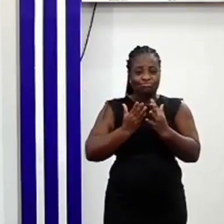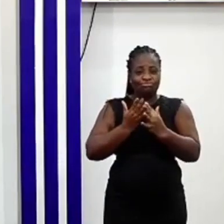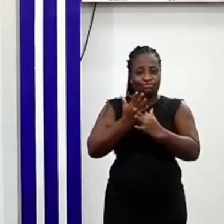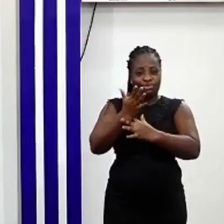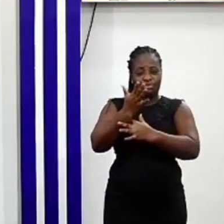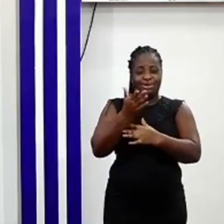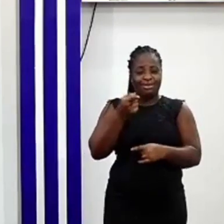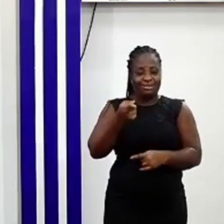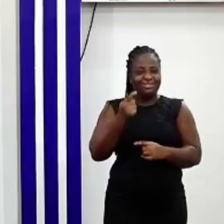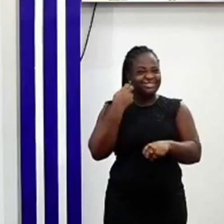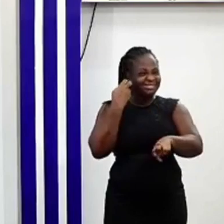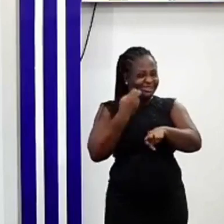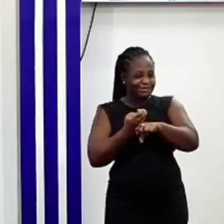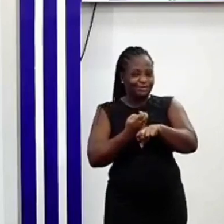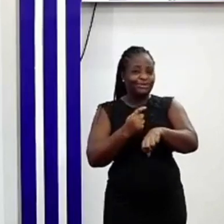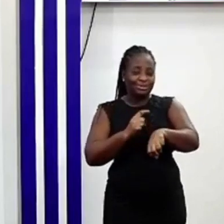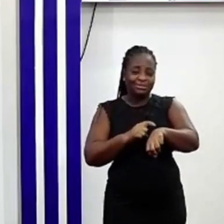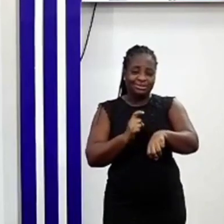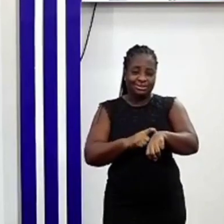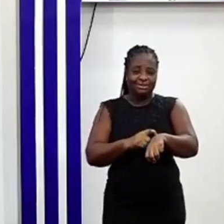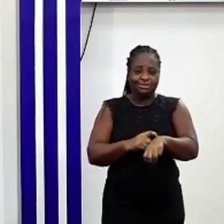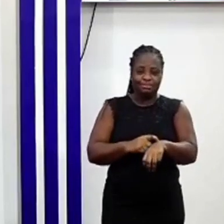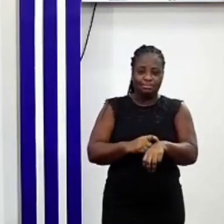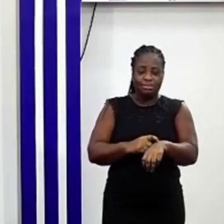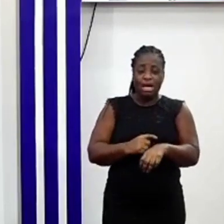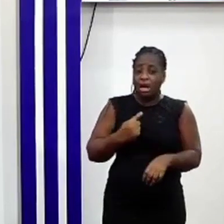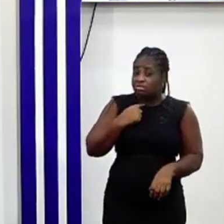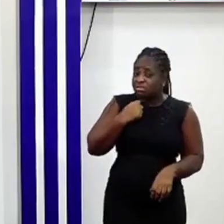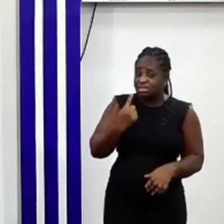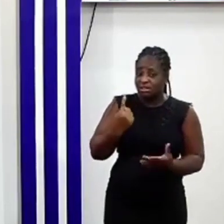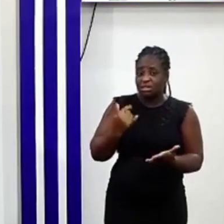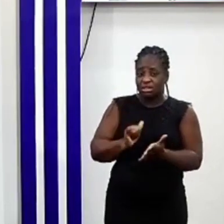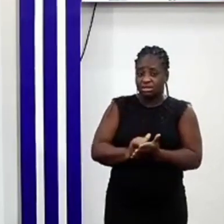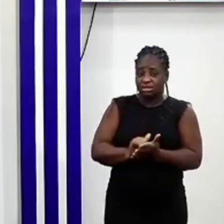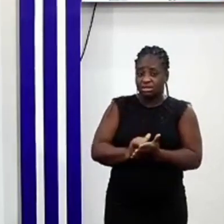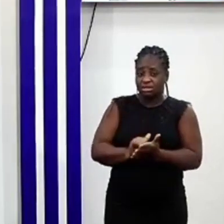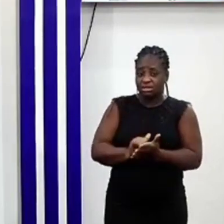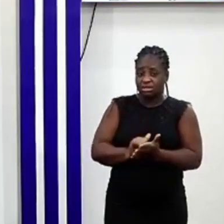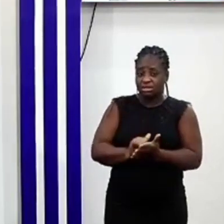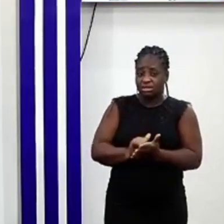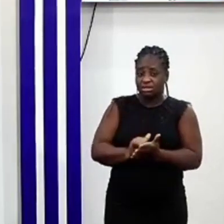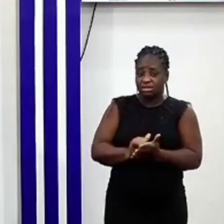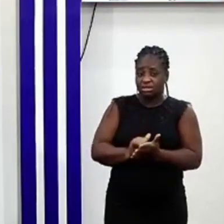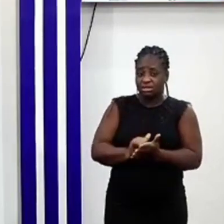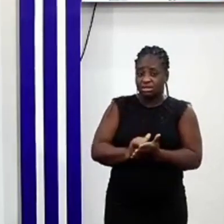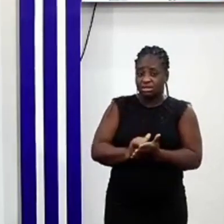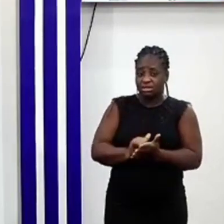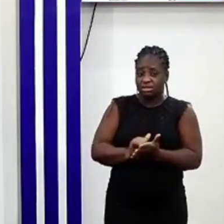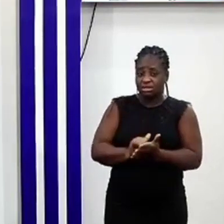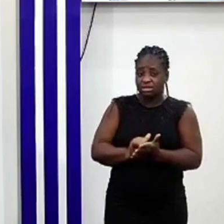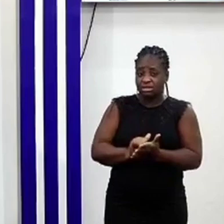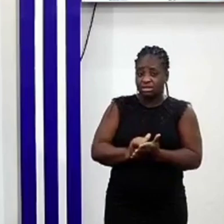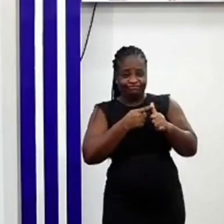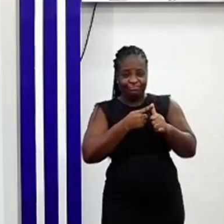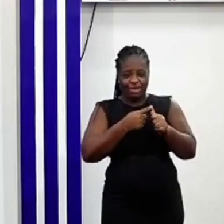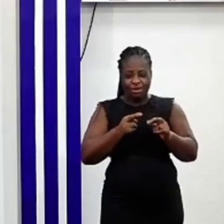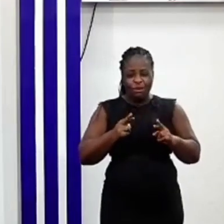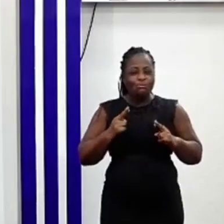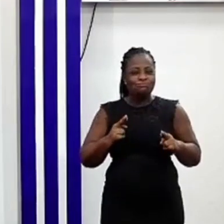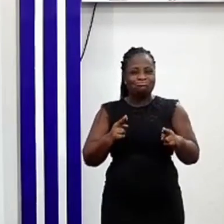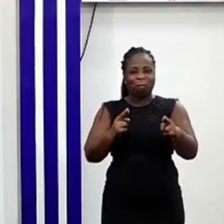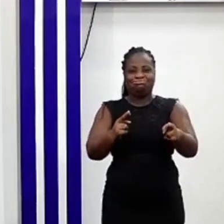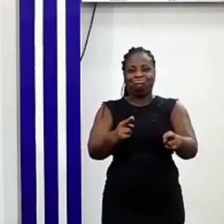this very difficult period. I'm saying this for two reasons. The mad rush that we've